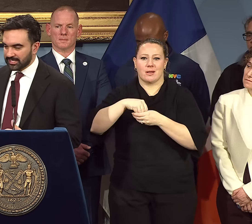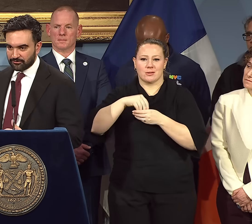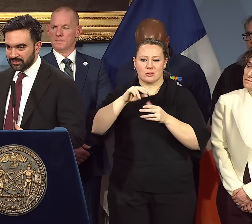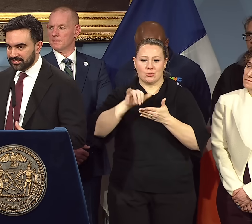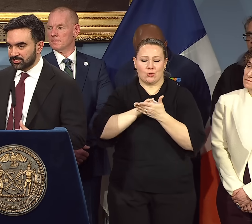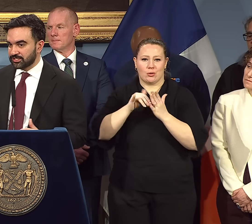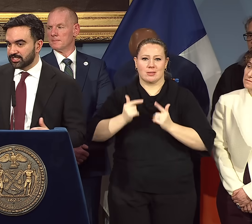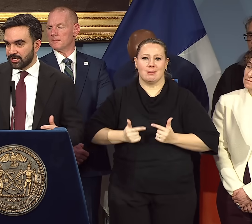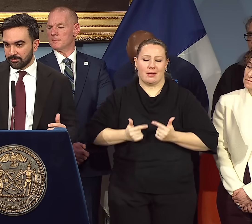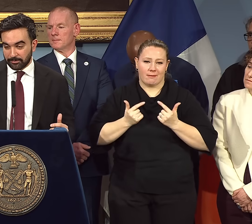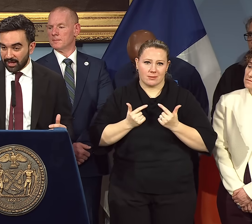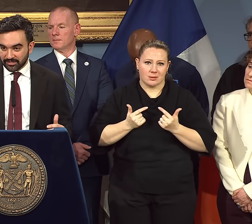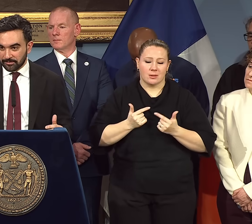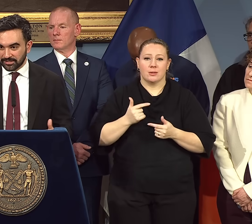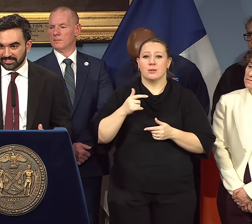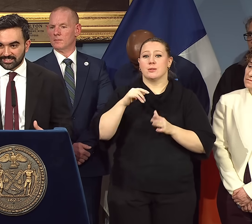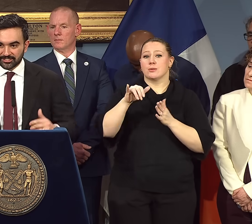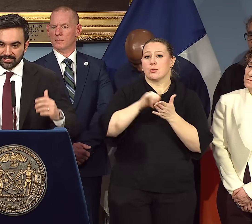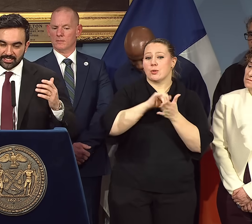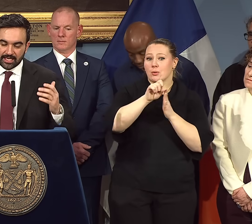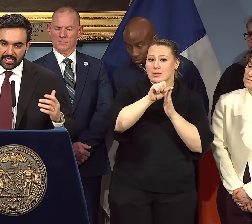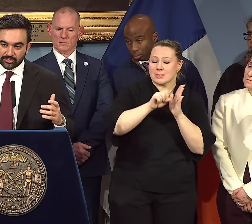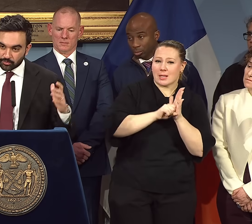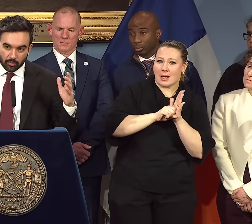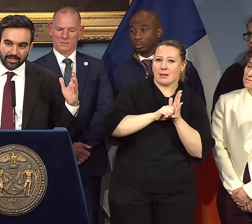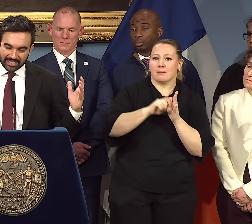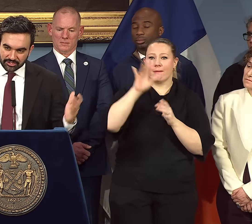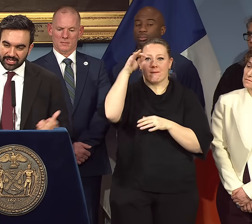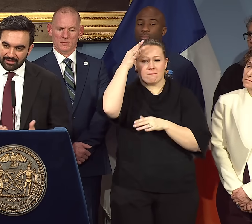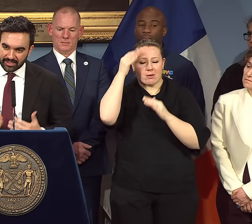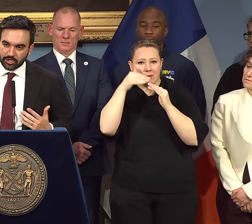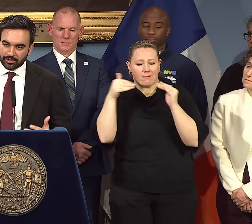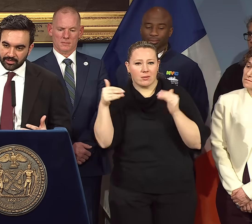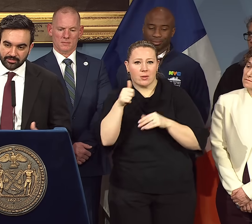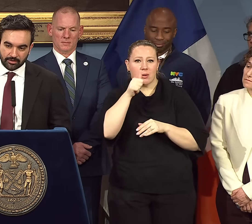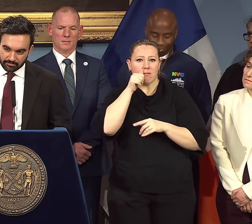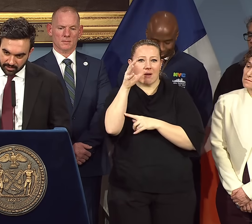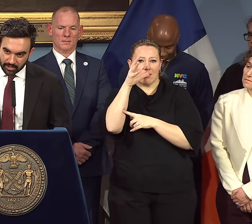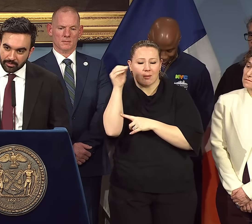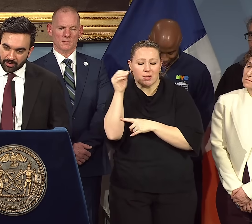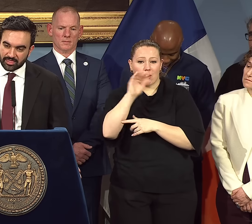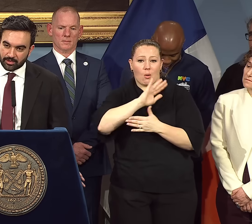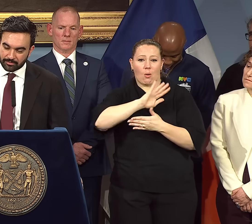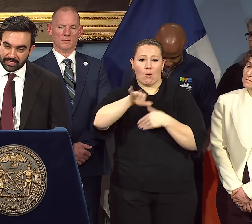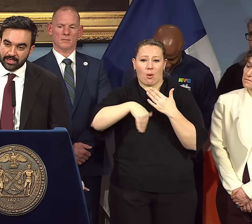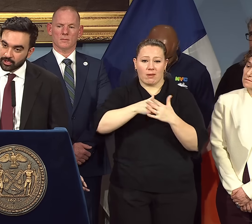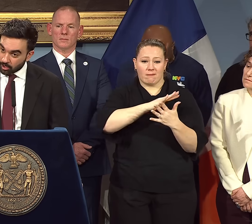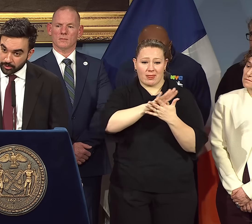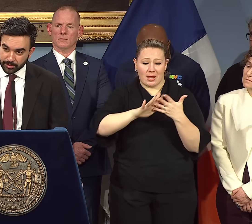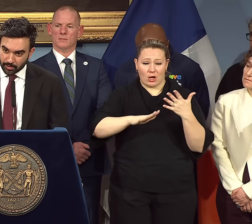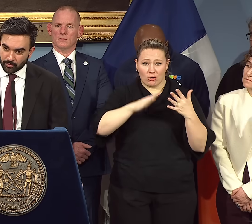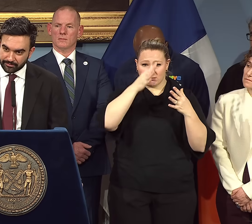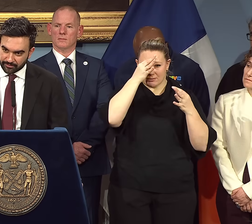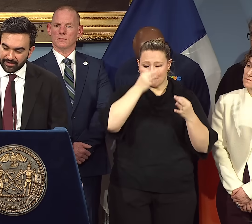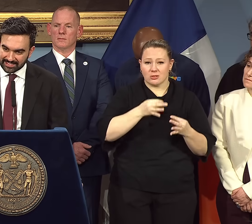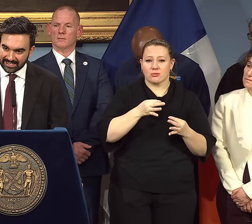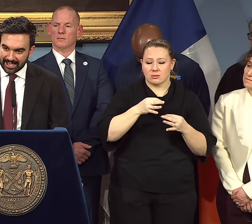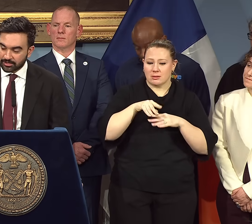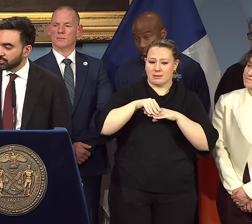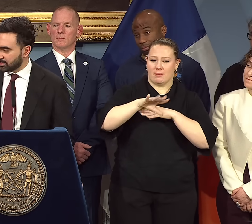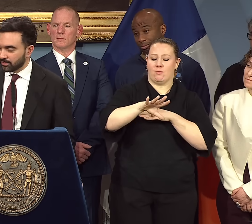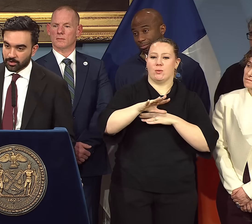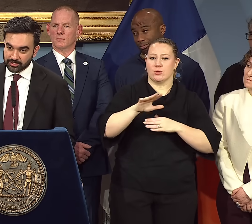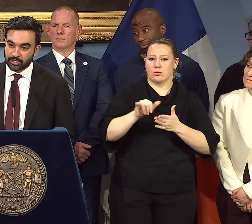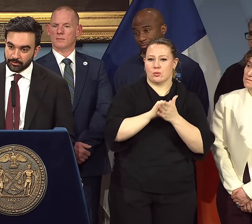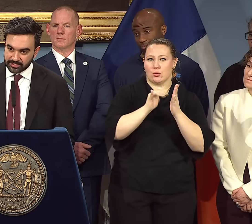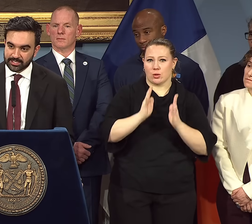decisions, city government decisions, by private companies' decisions, and so we want to actually have that cohered. So the number one thing would be call 311 if you're facing an